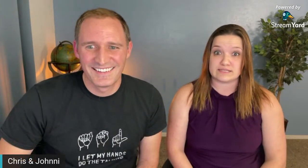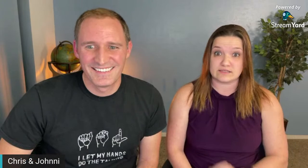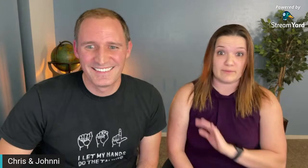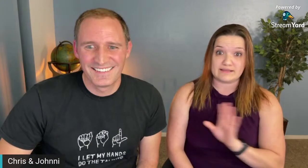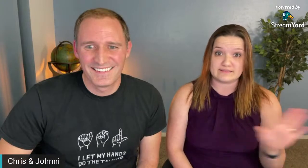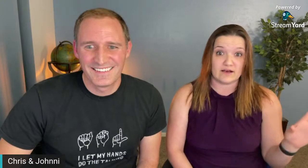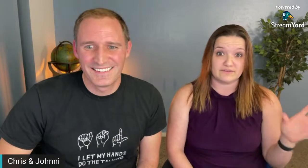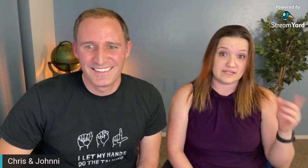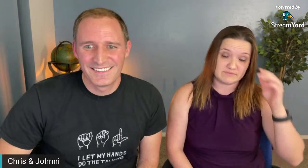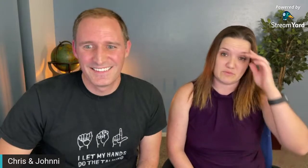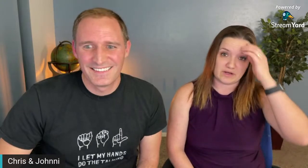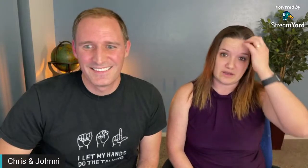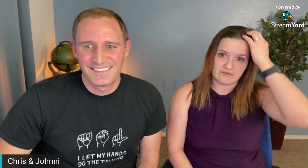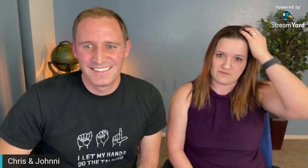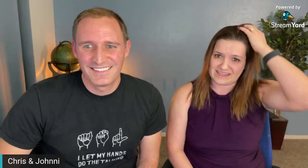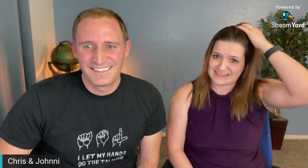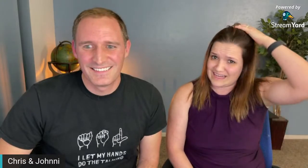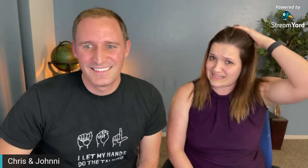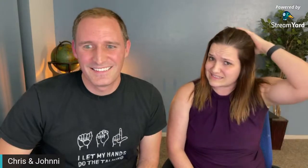all by itself that he's been working on for like the last